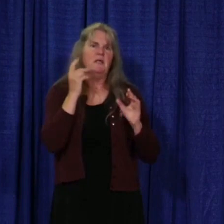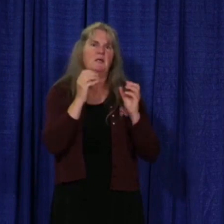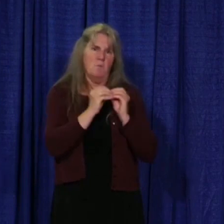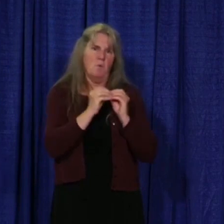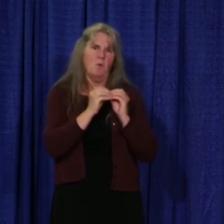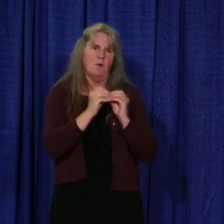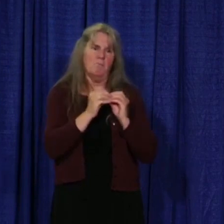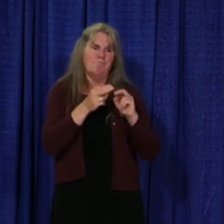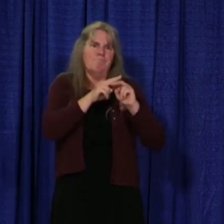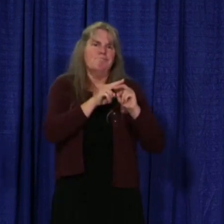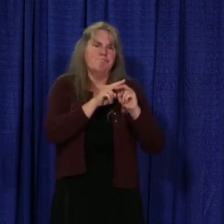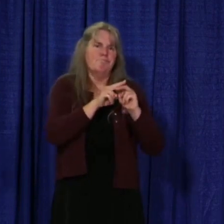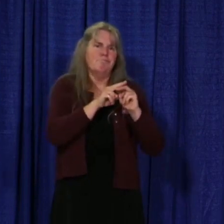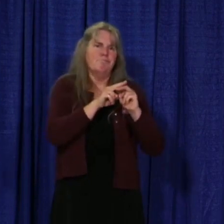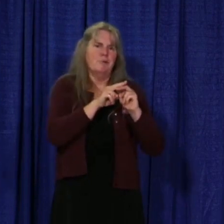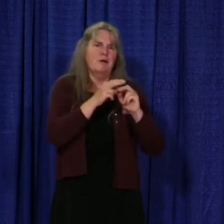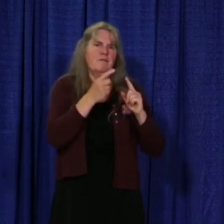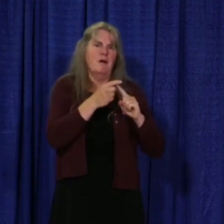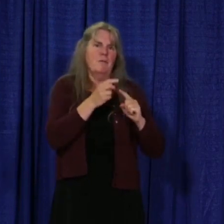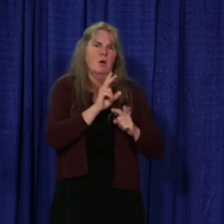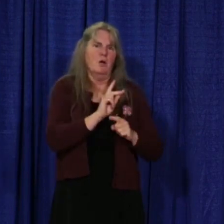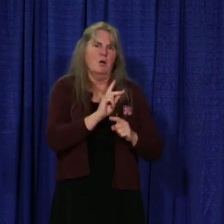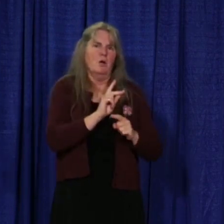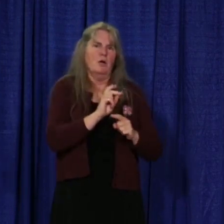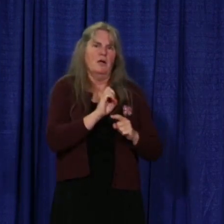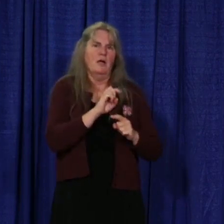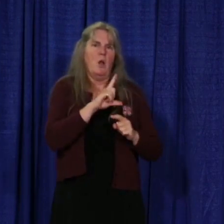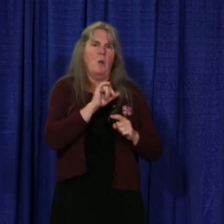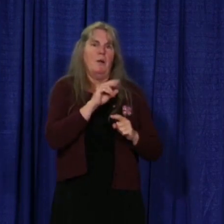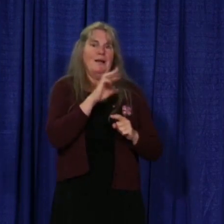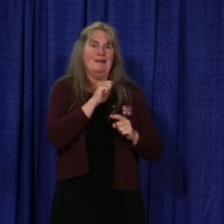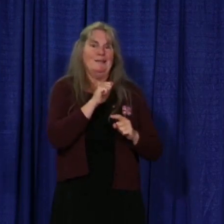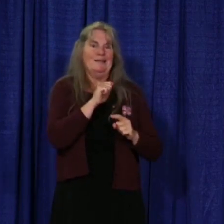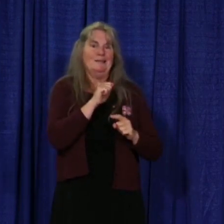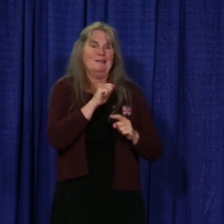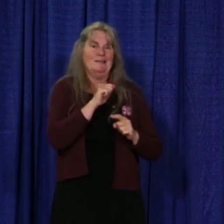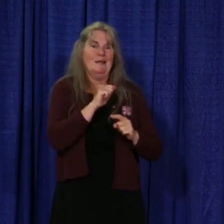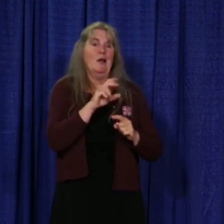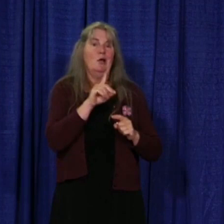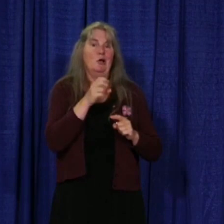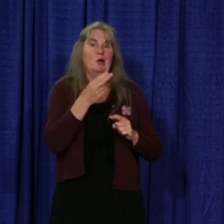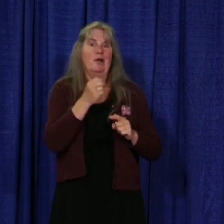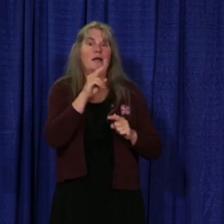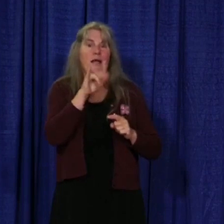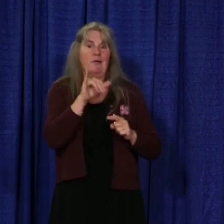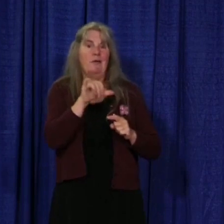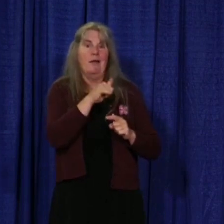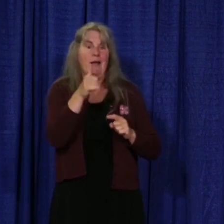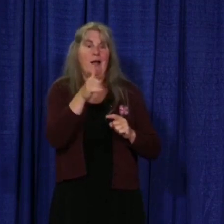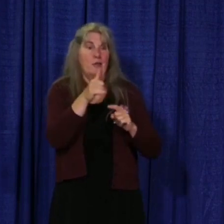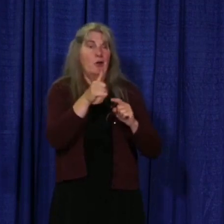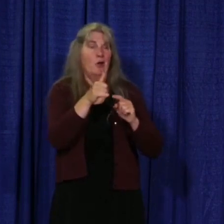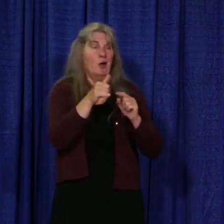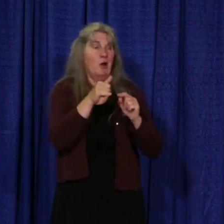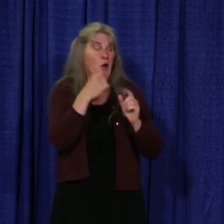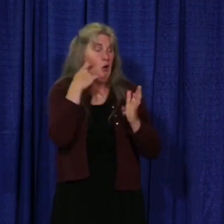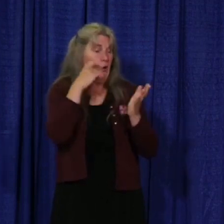that. Kelowna, following what the Dr. Henry and others are saying.